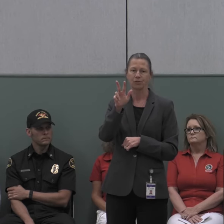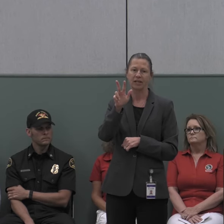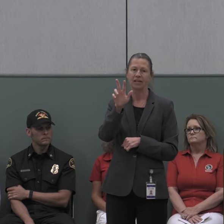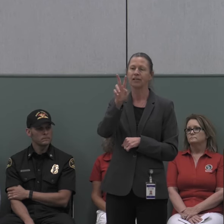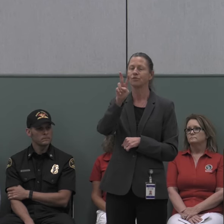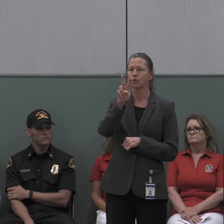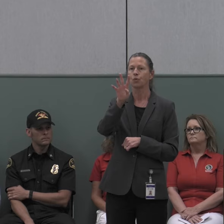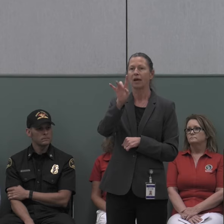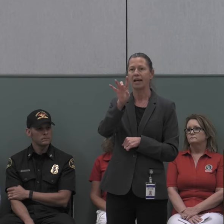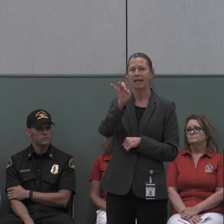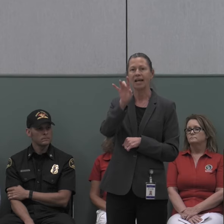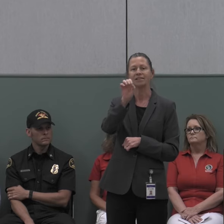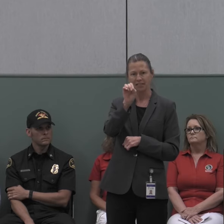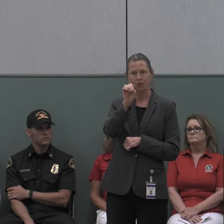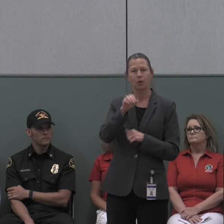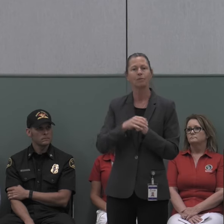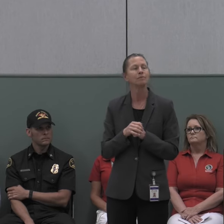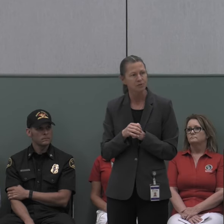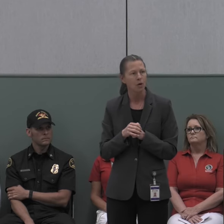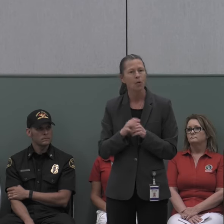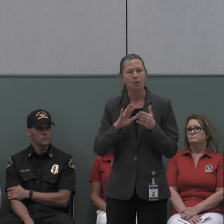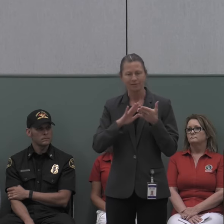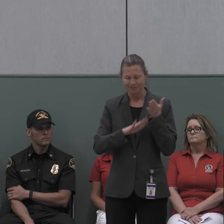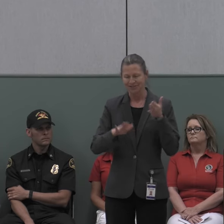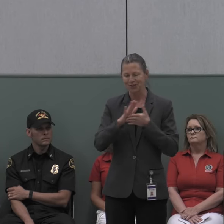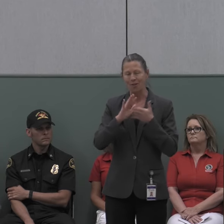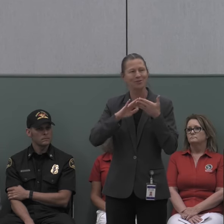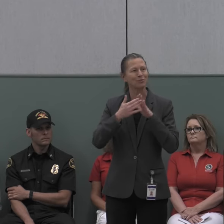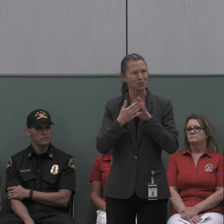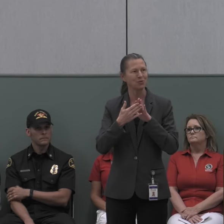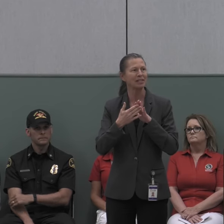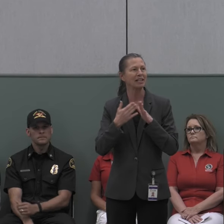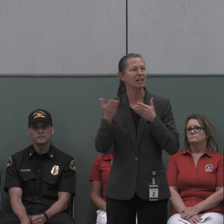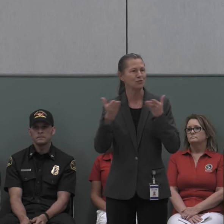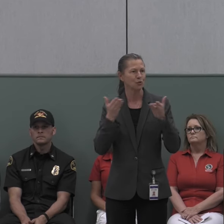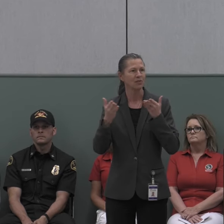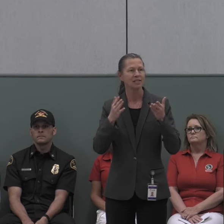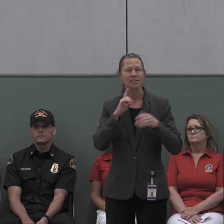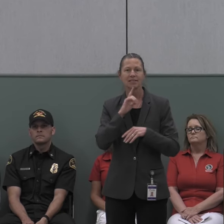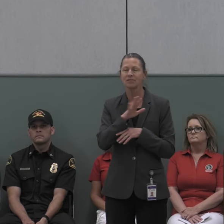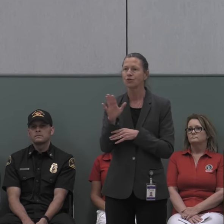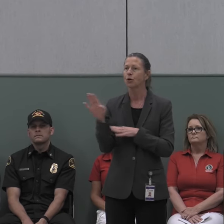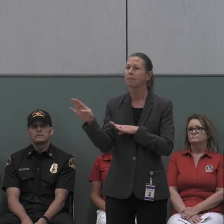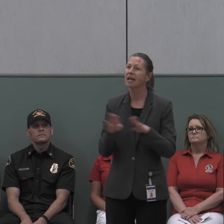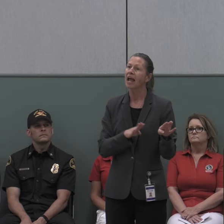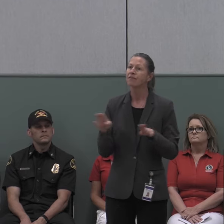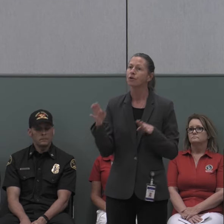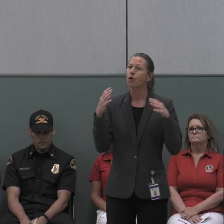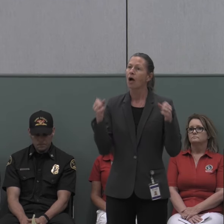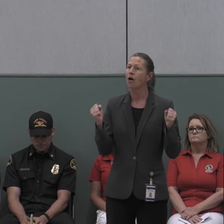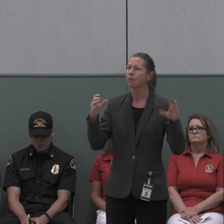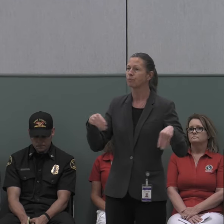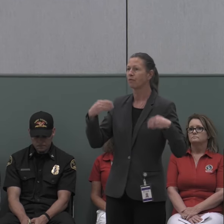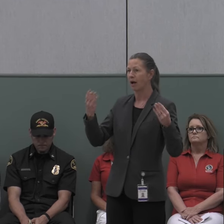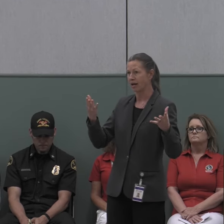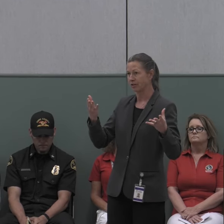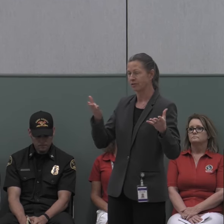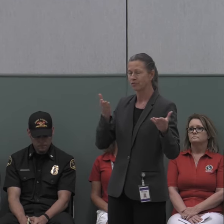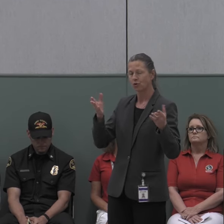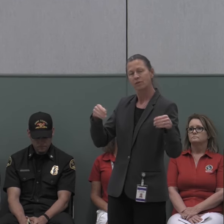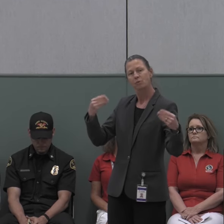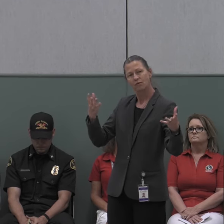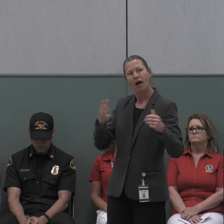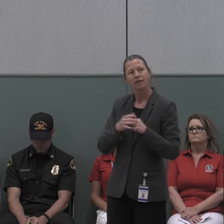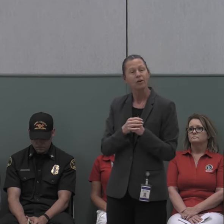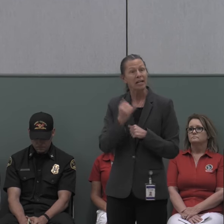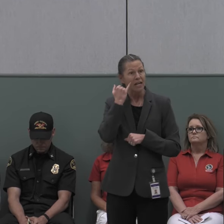760-463-2880. So College Community Service is your local behavioral health provider. And so if you need anything from them, feel free to contact that